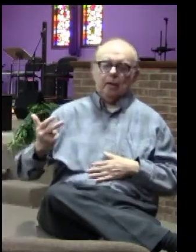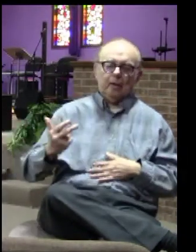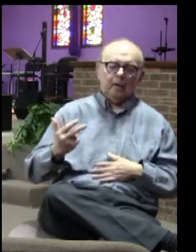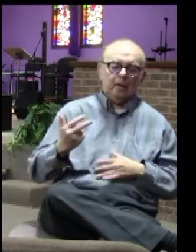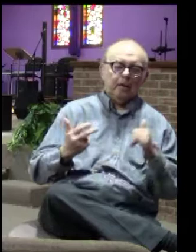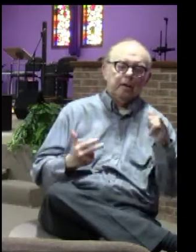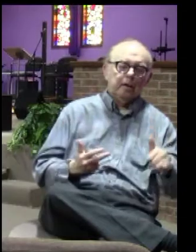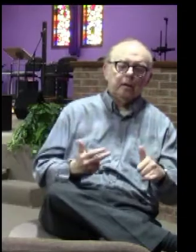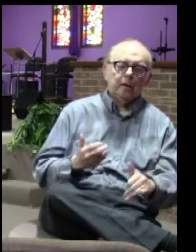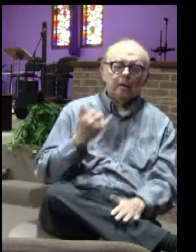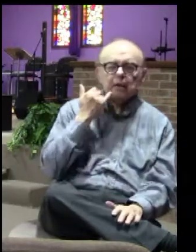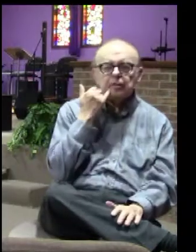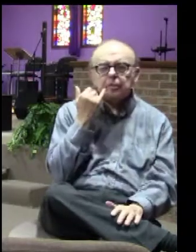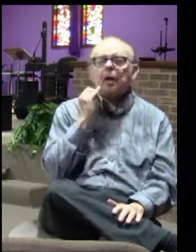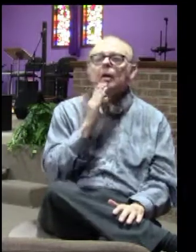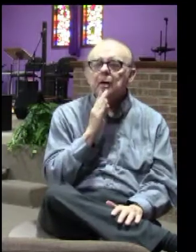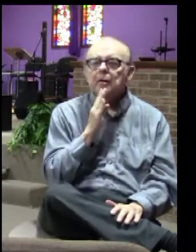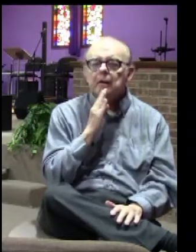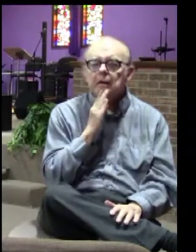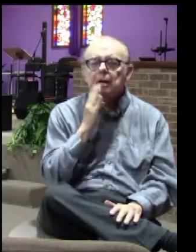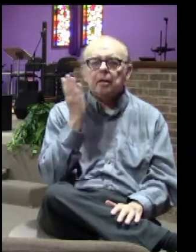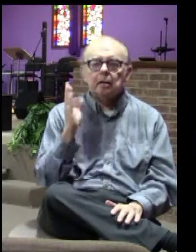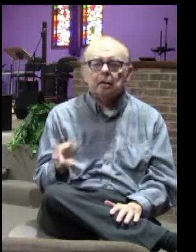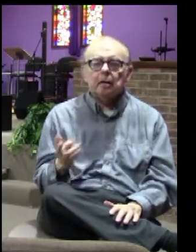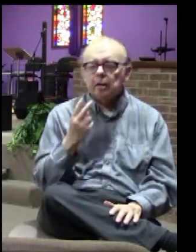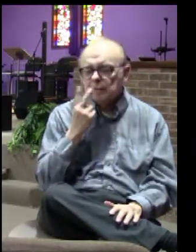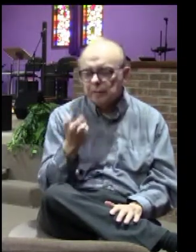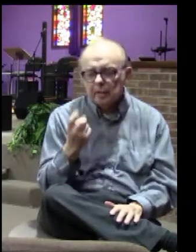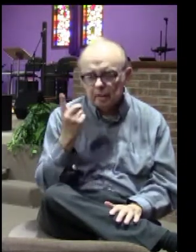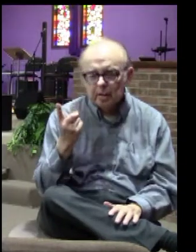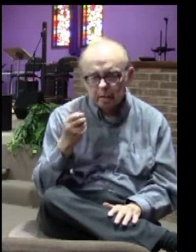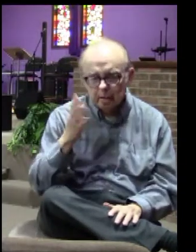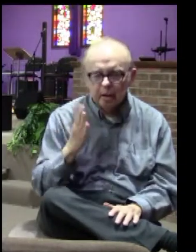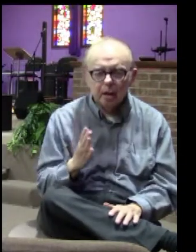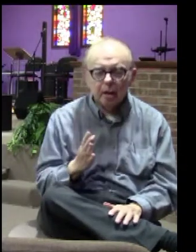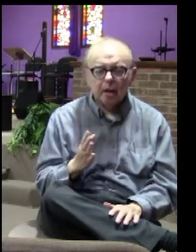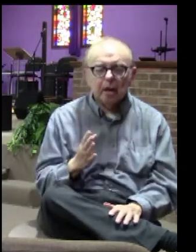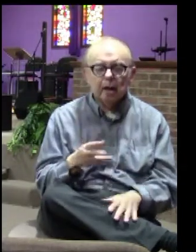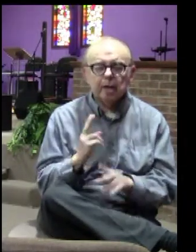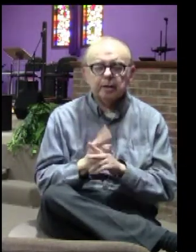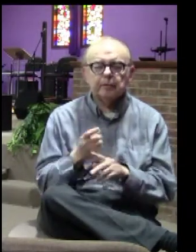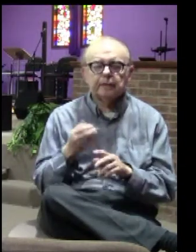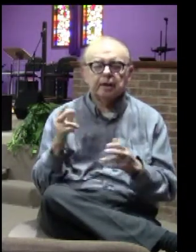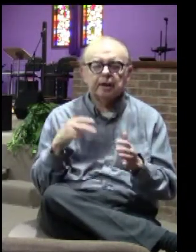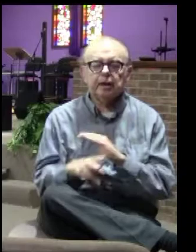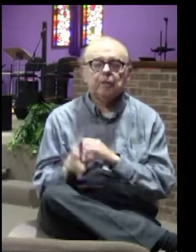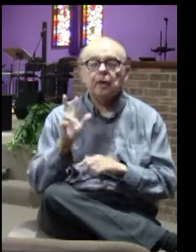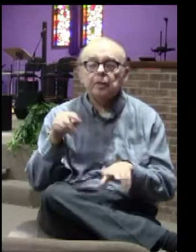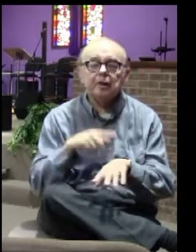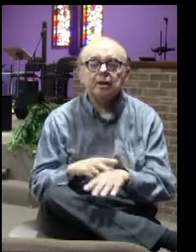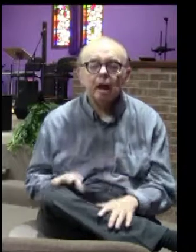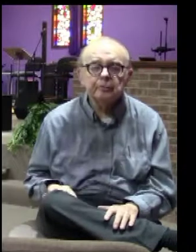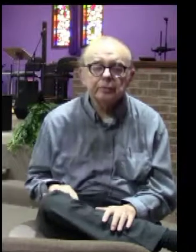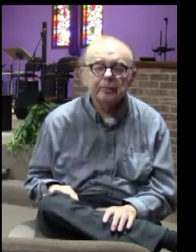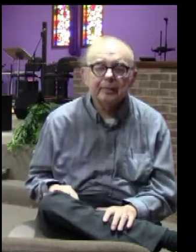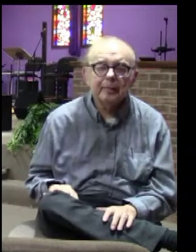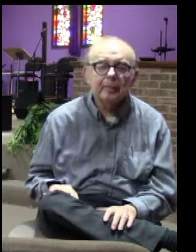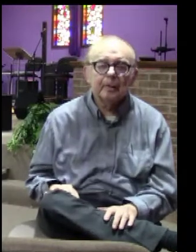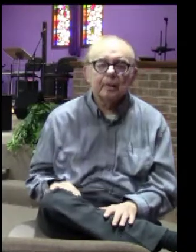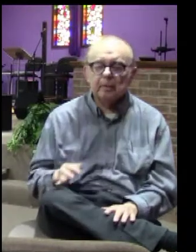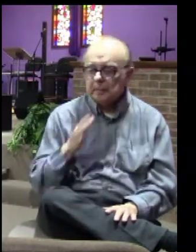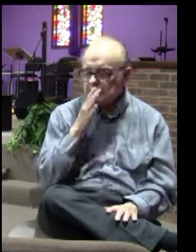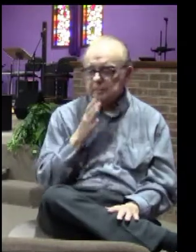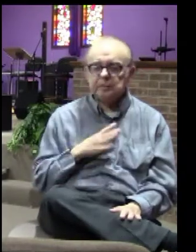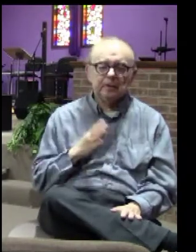still talking on the stinking phone, and never one time realized that God had kept her from getting killed 3 times. And